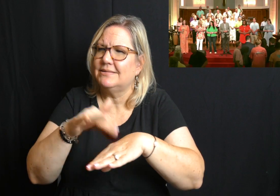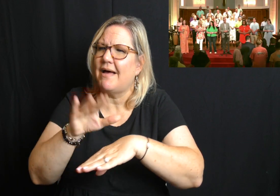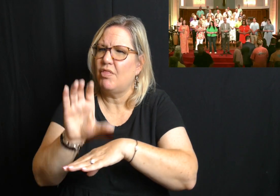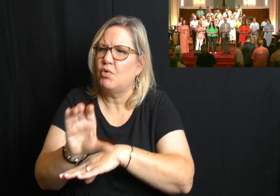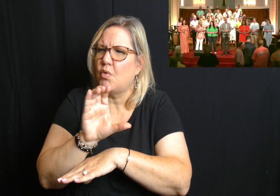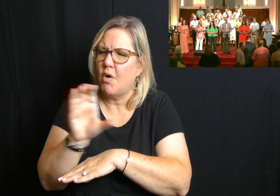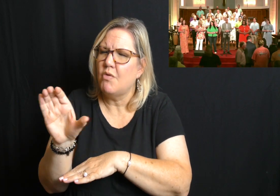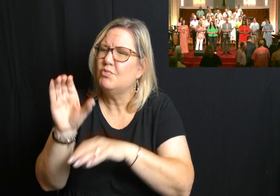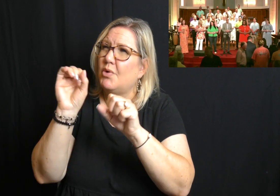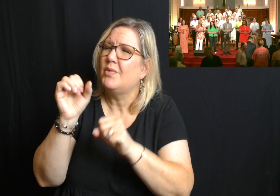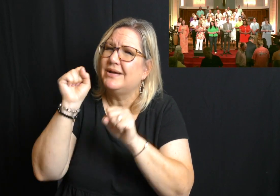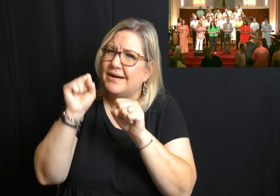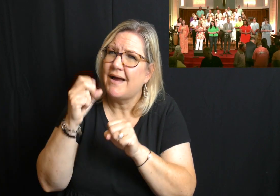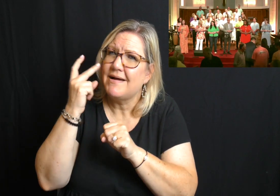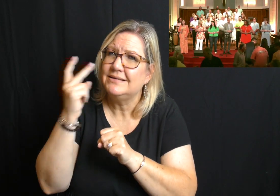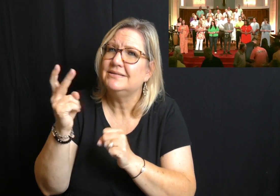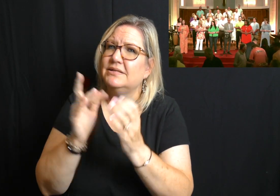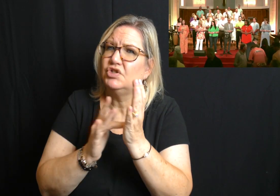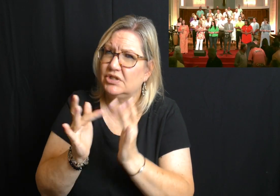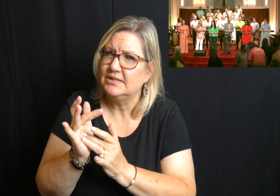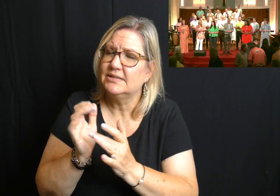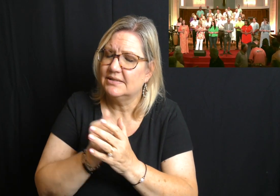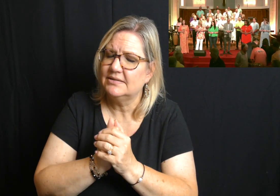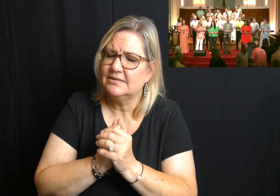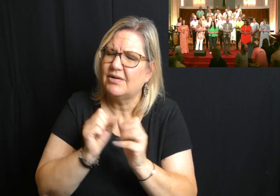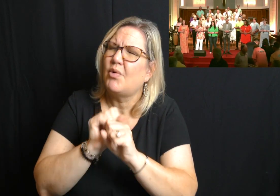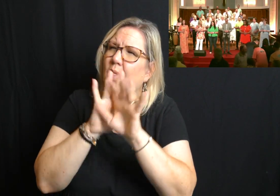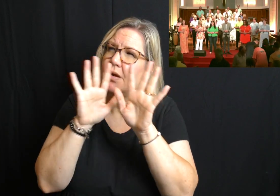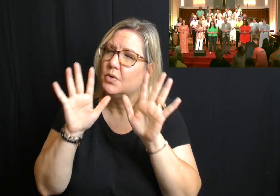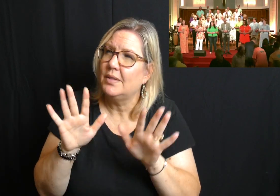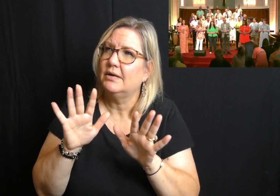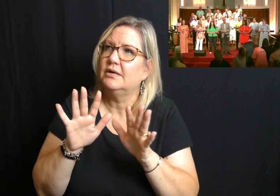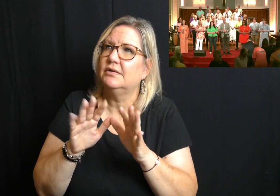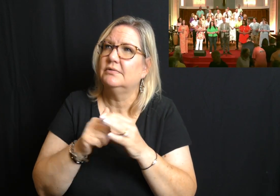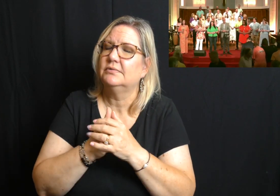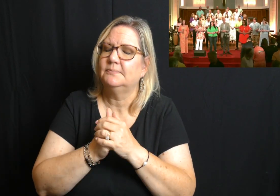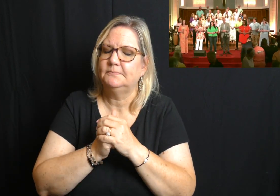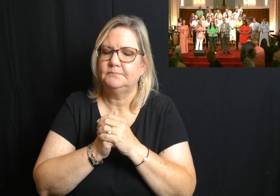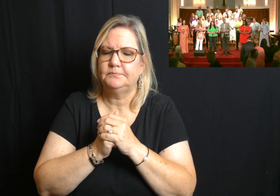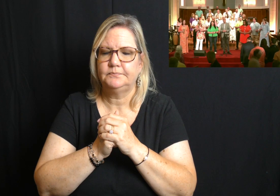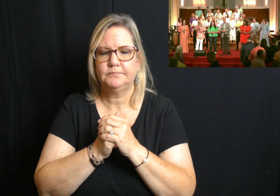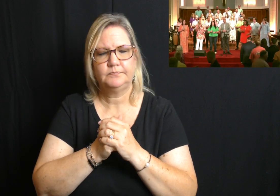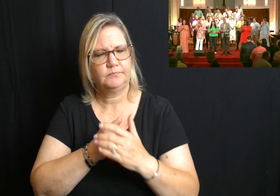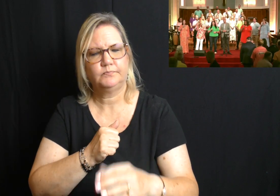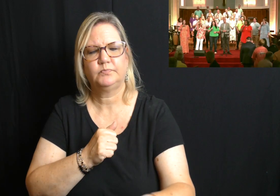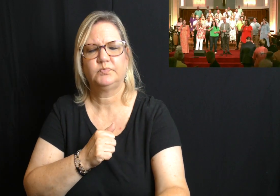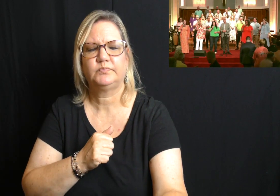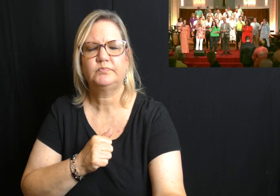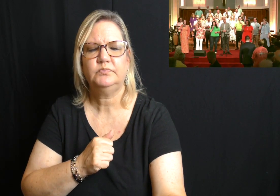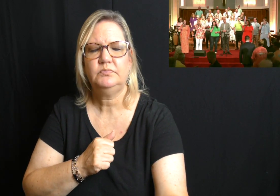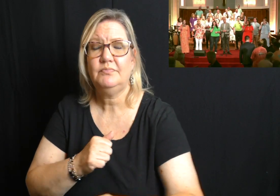more clearly, where we surrender to Him and submit to Him. There's a